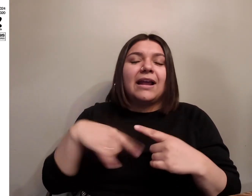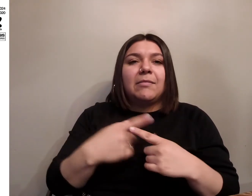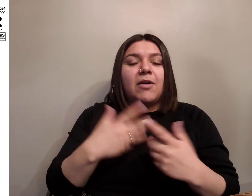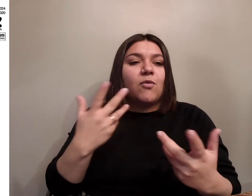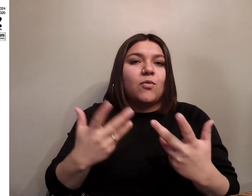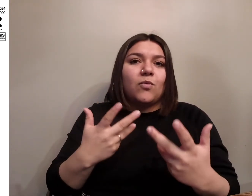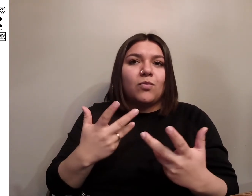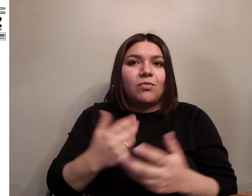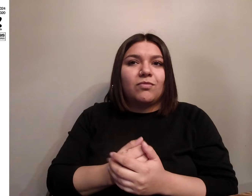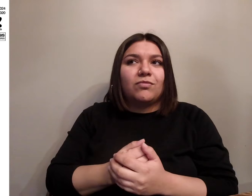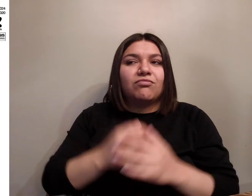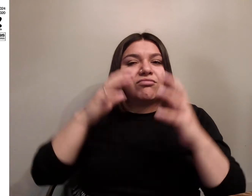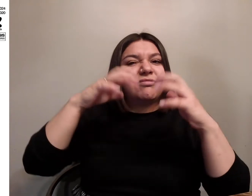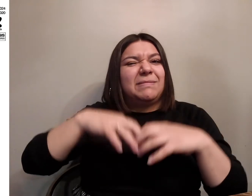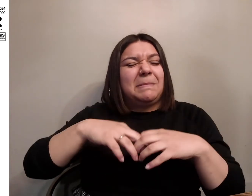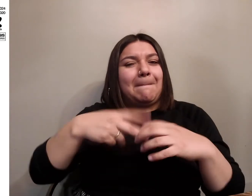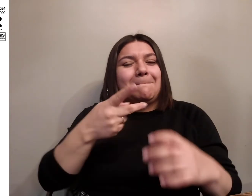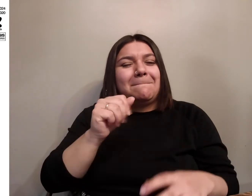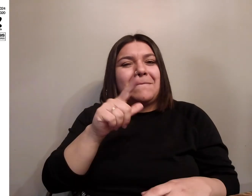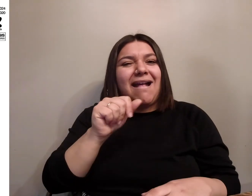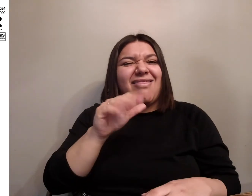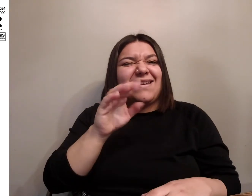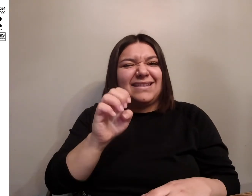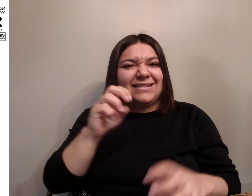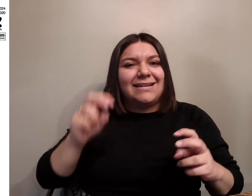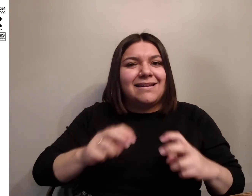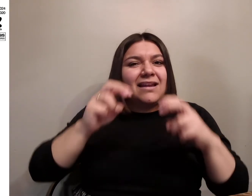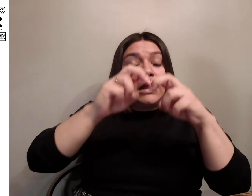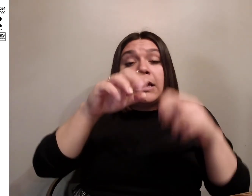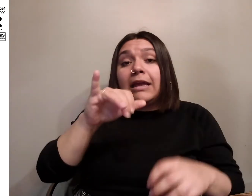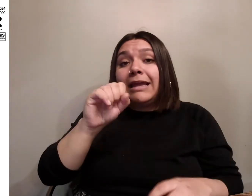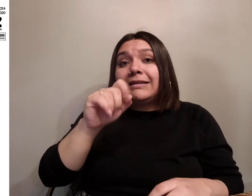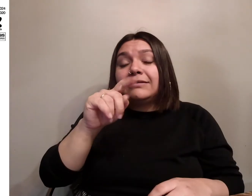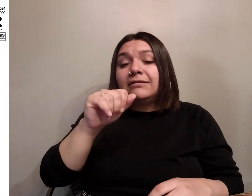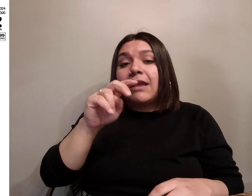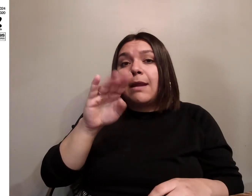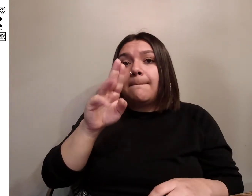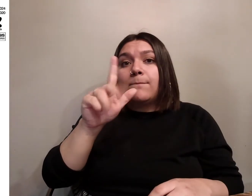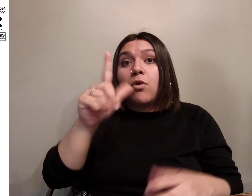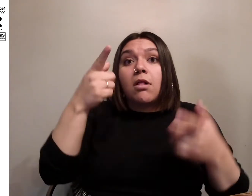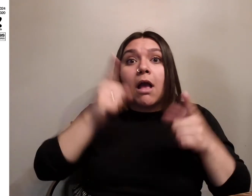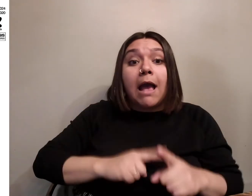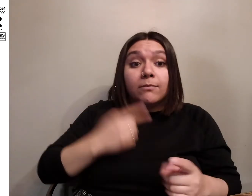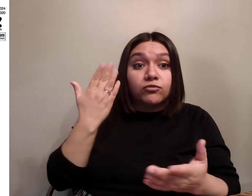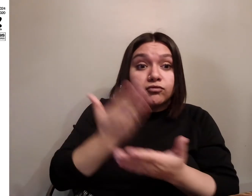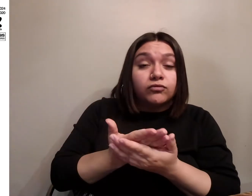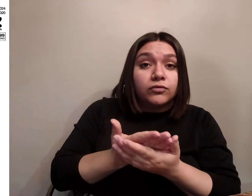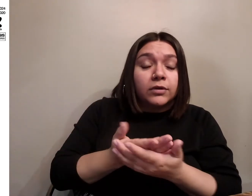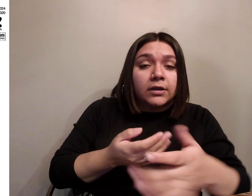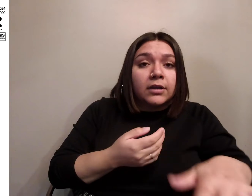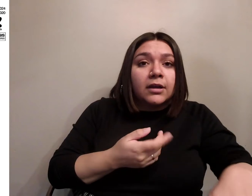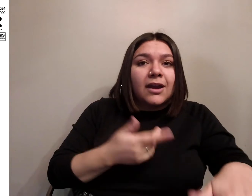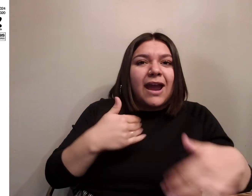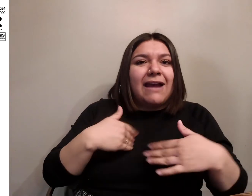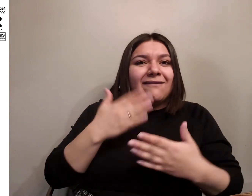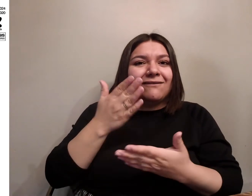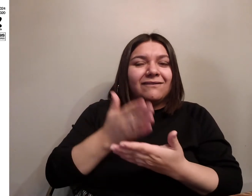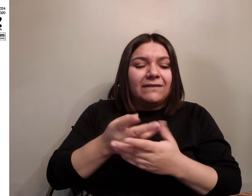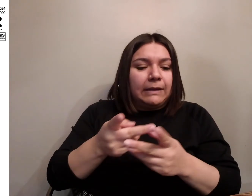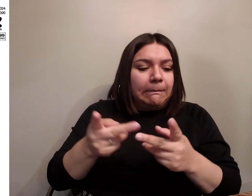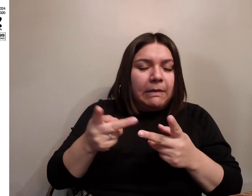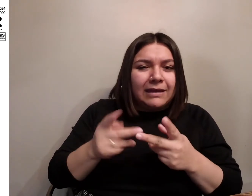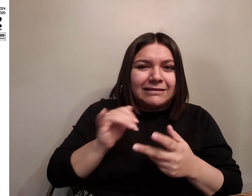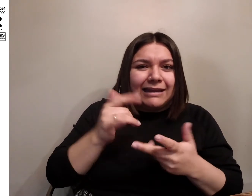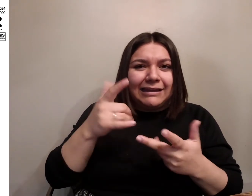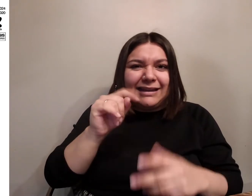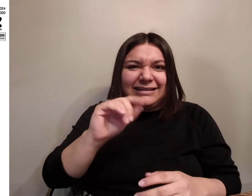mention. They're walking through a broken down palace in Istanbul, and they come